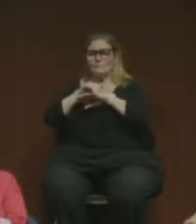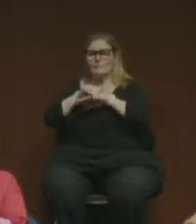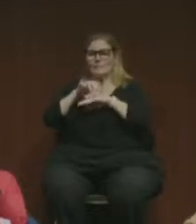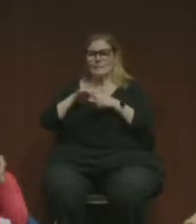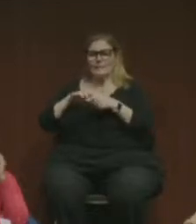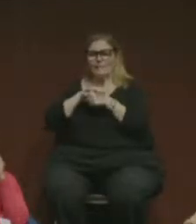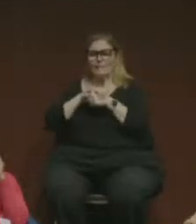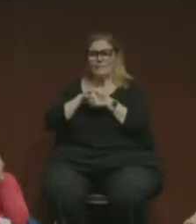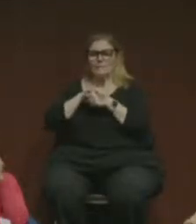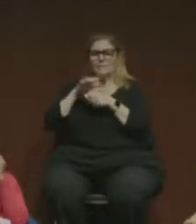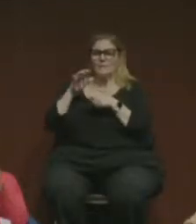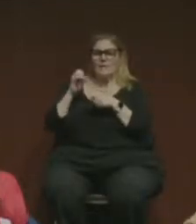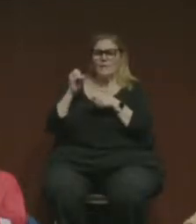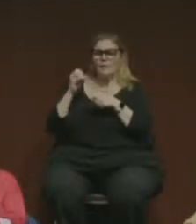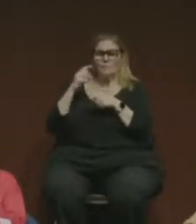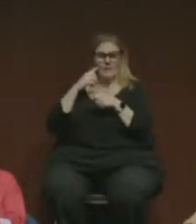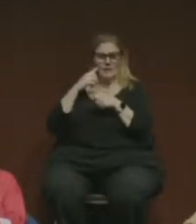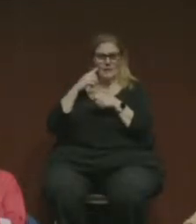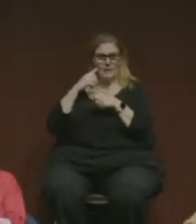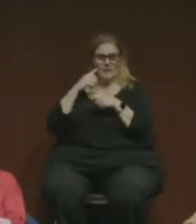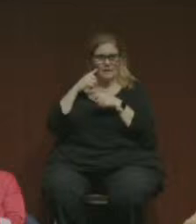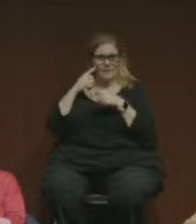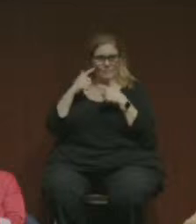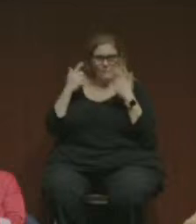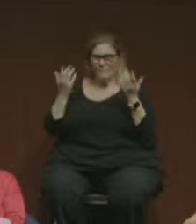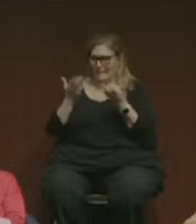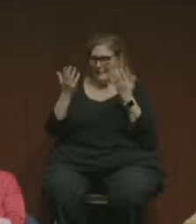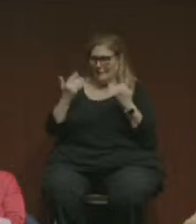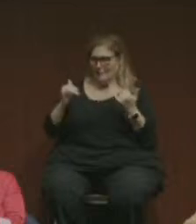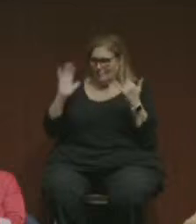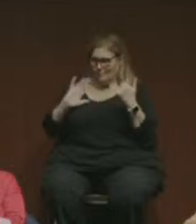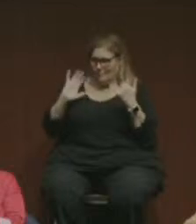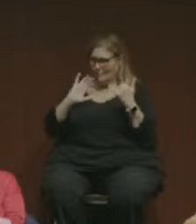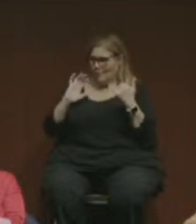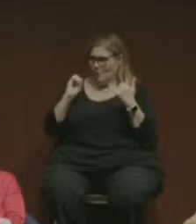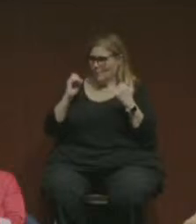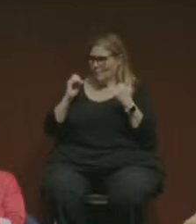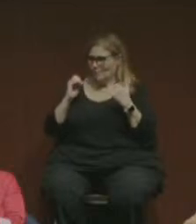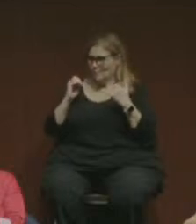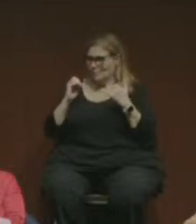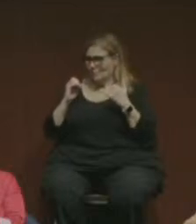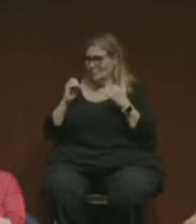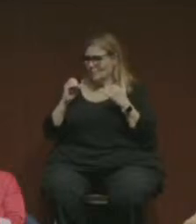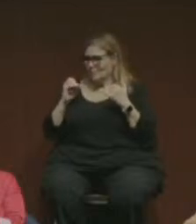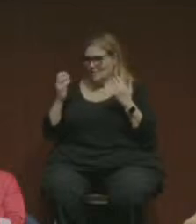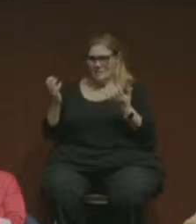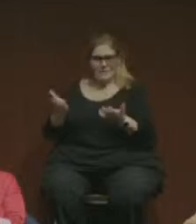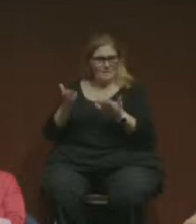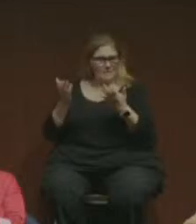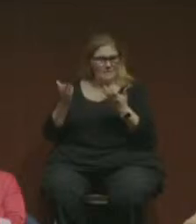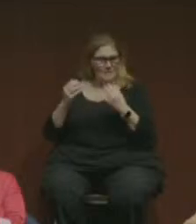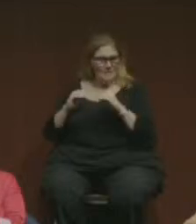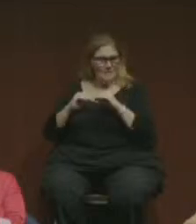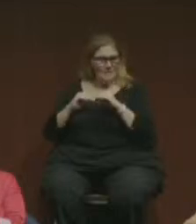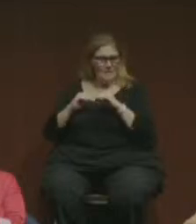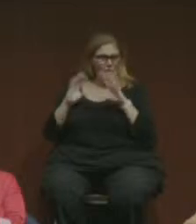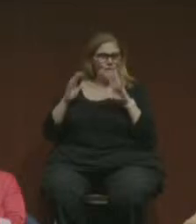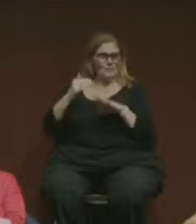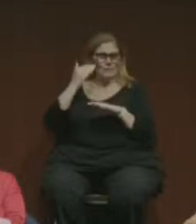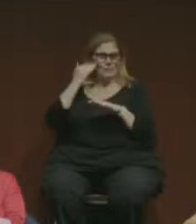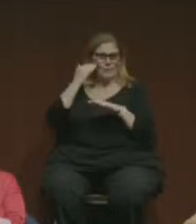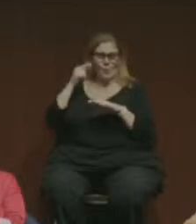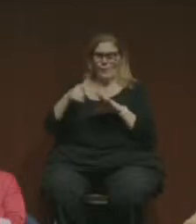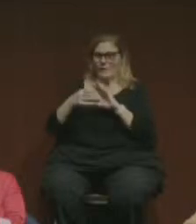FTZ, we have been here before, right? The lessons of free trade zones in the Caribbean and Latin America and Southeast Asia, we know